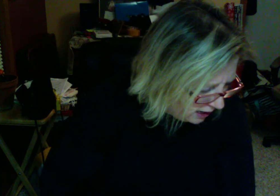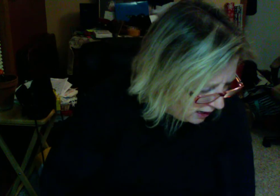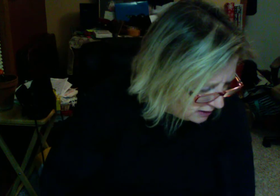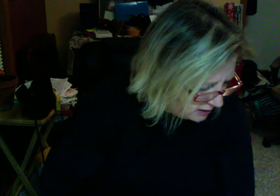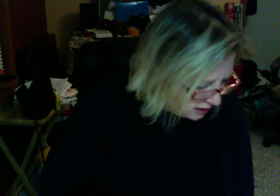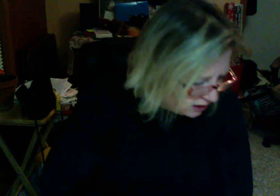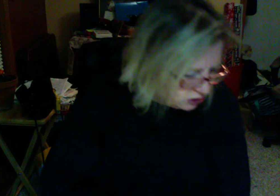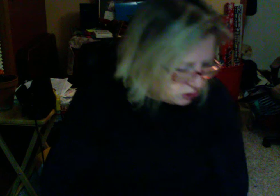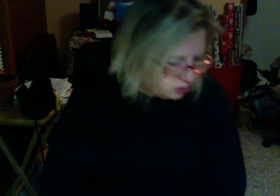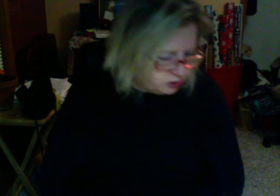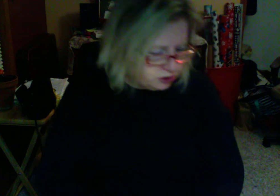And soldier,